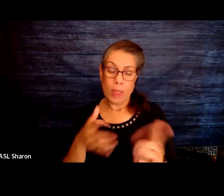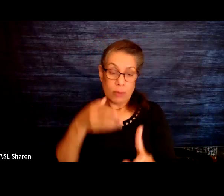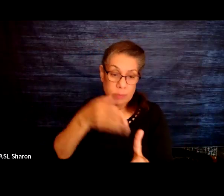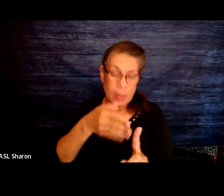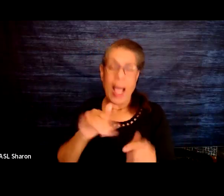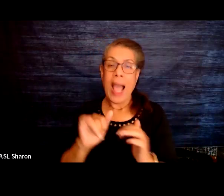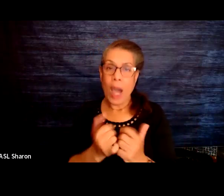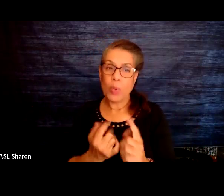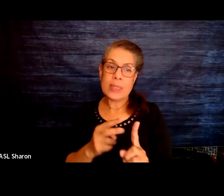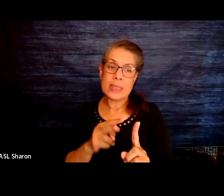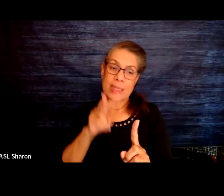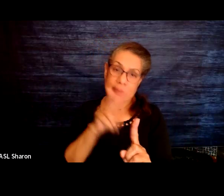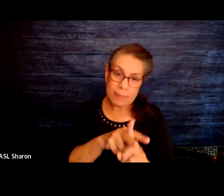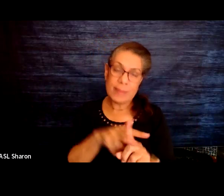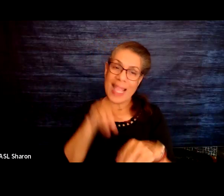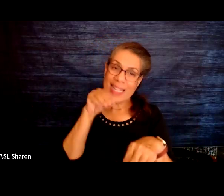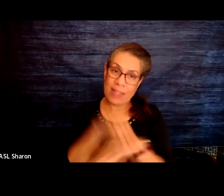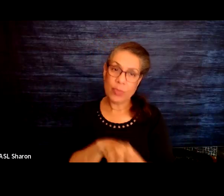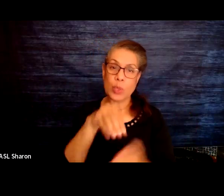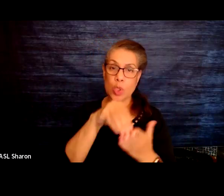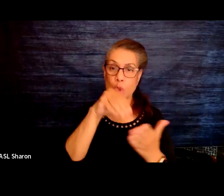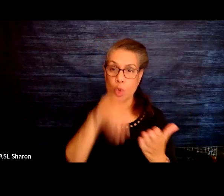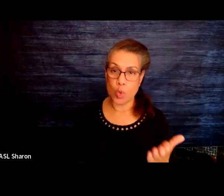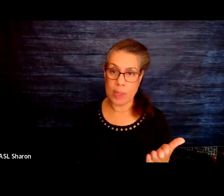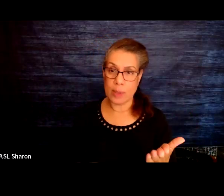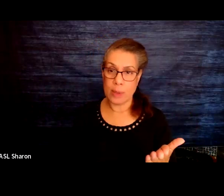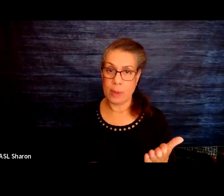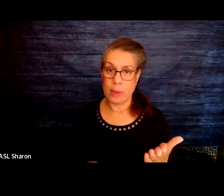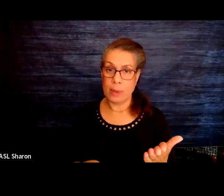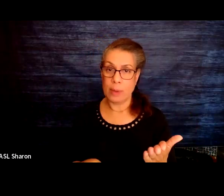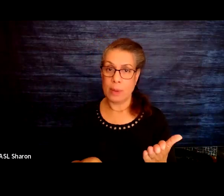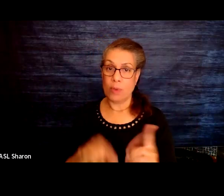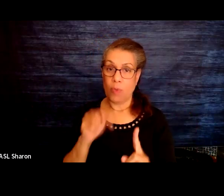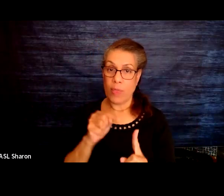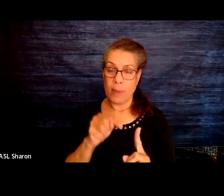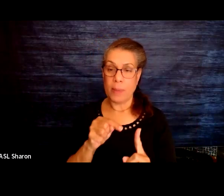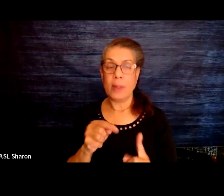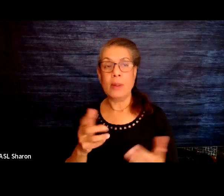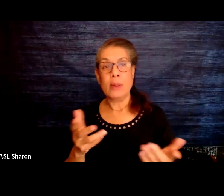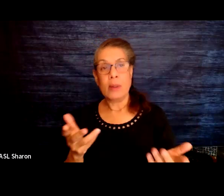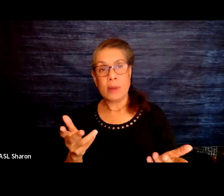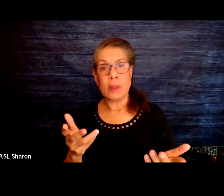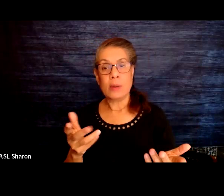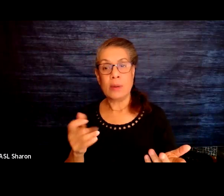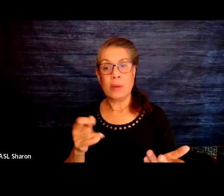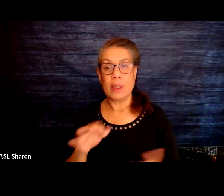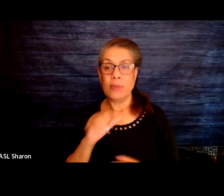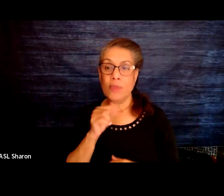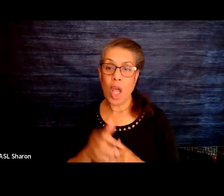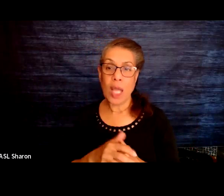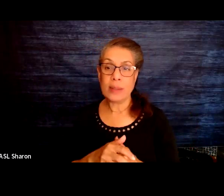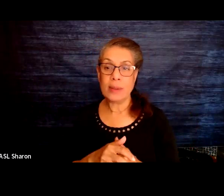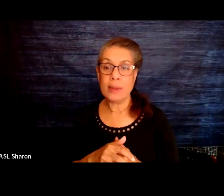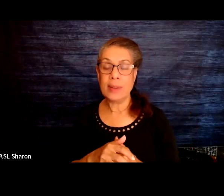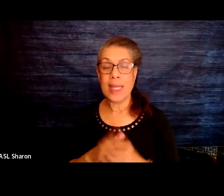that's actually then impacting individual students making that process. So otherwise, it's just kind